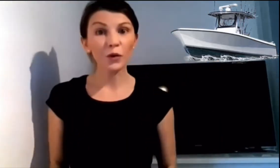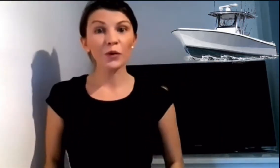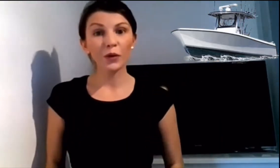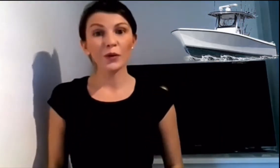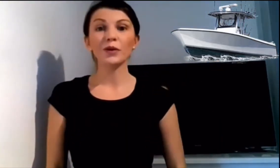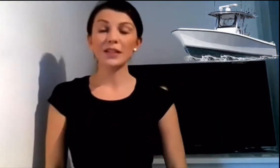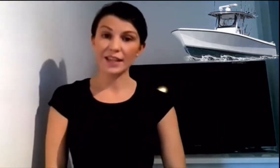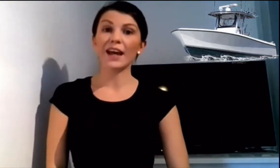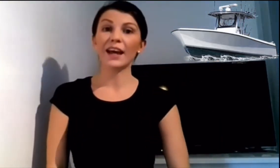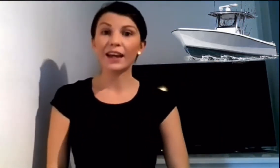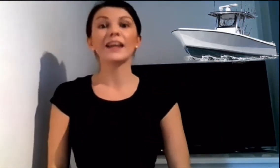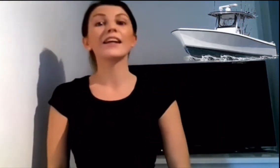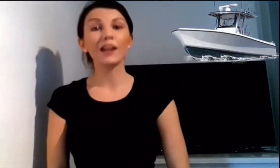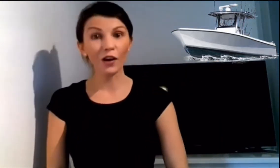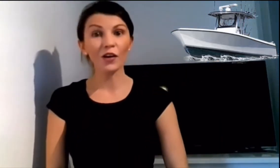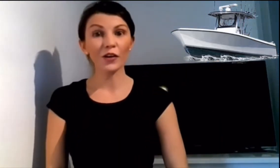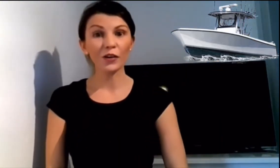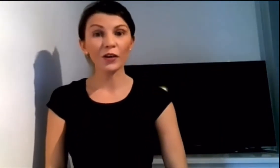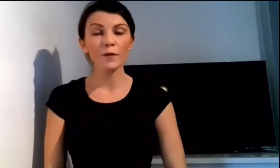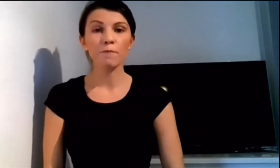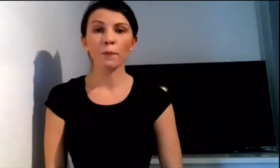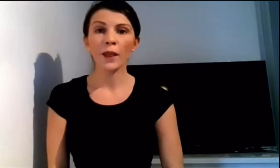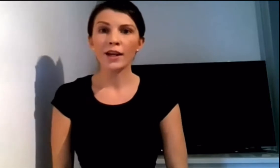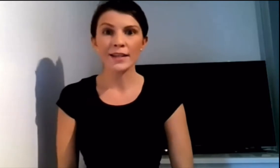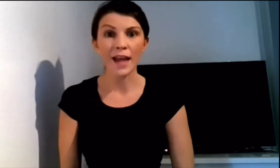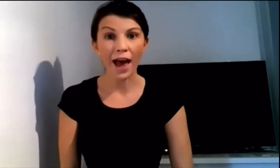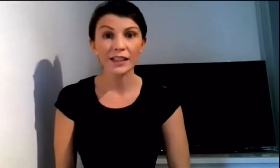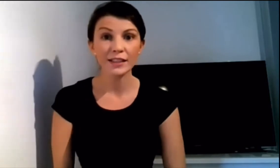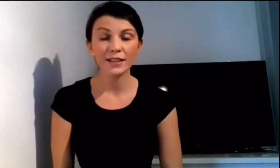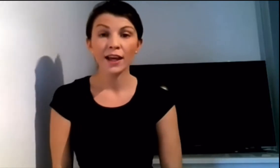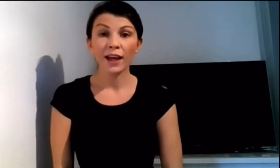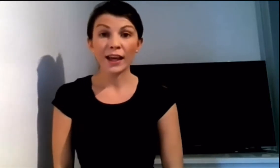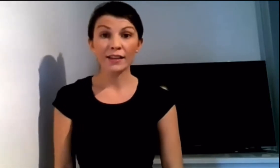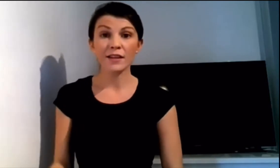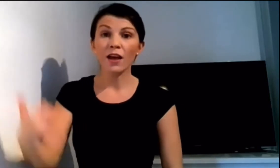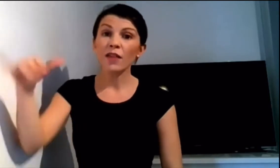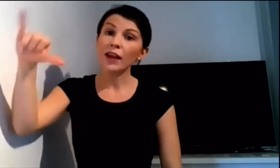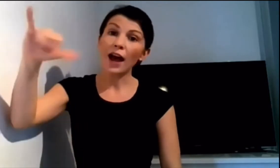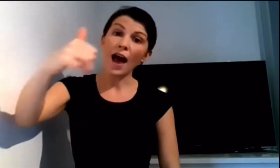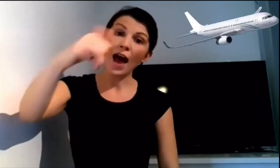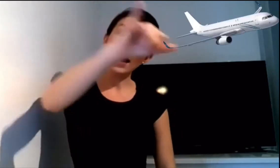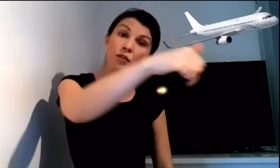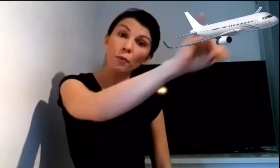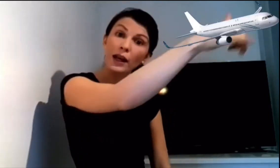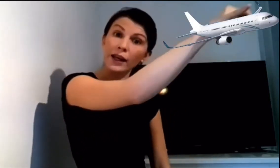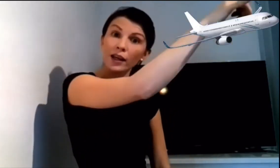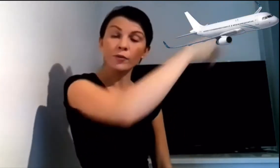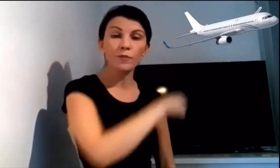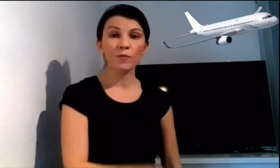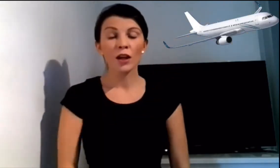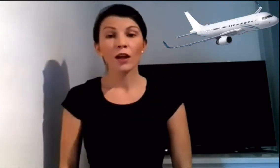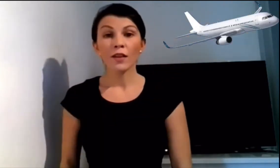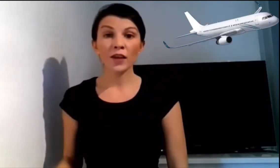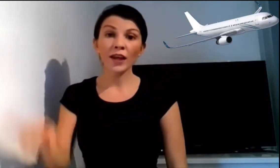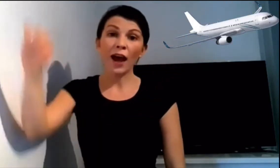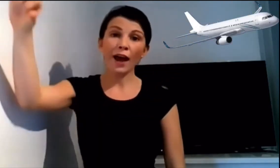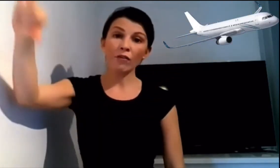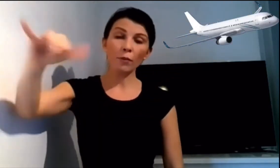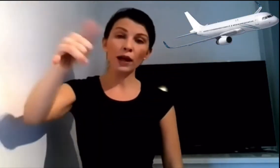all day long. Next is the aeroplane. The aeroplane